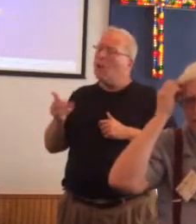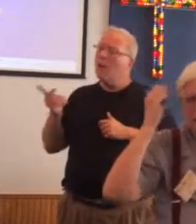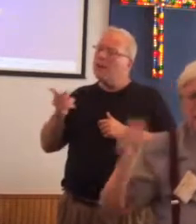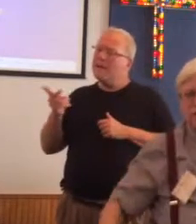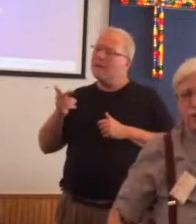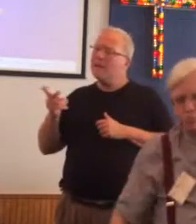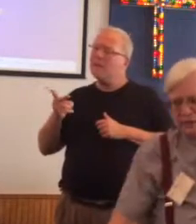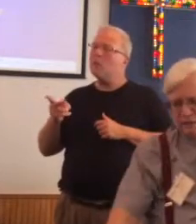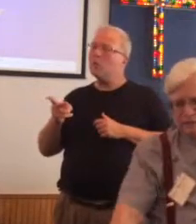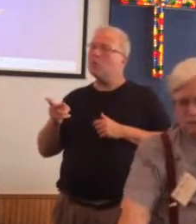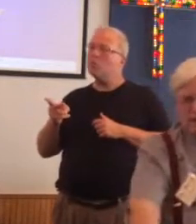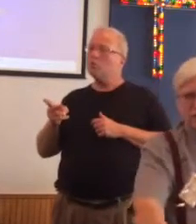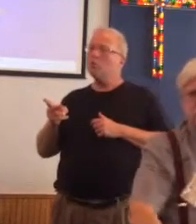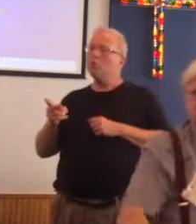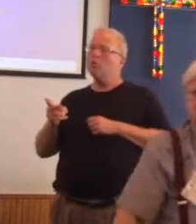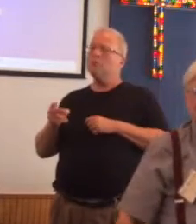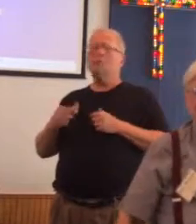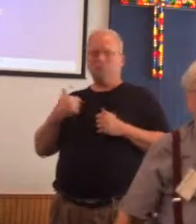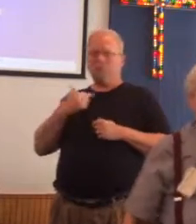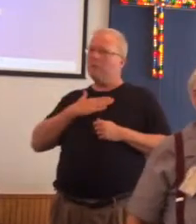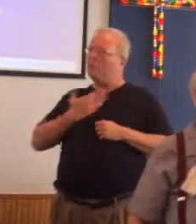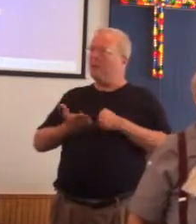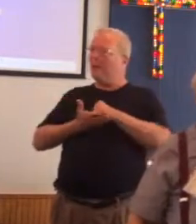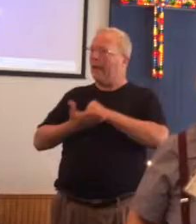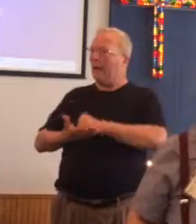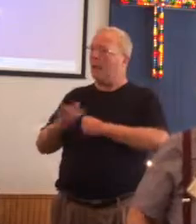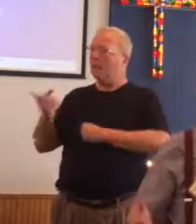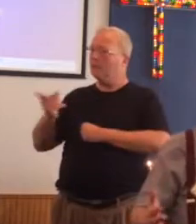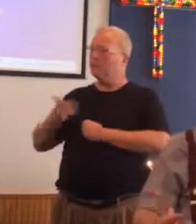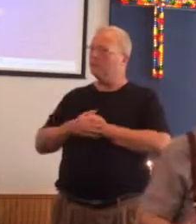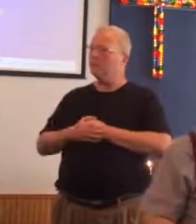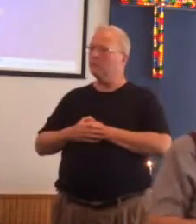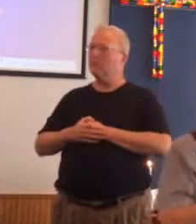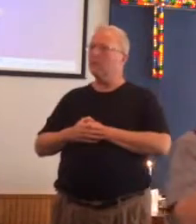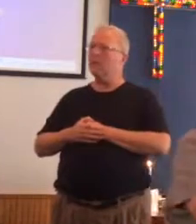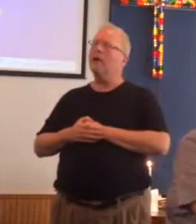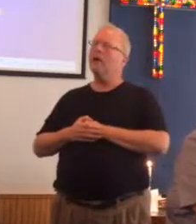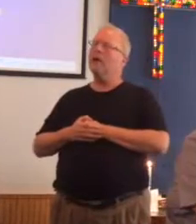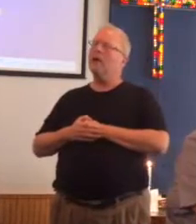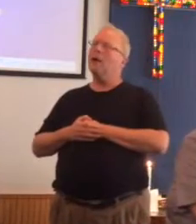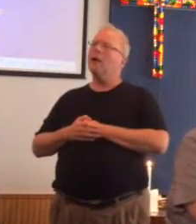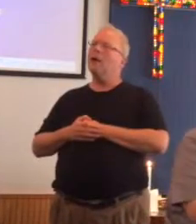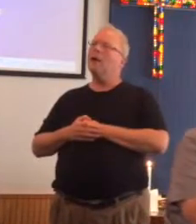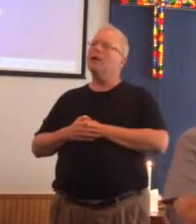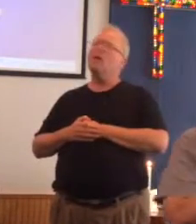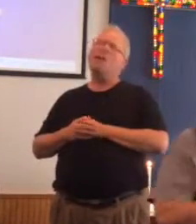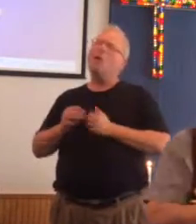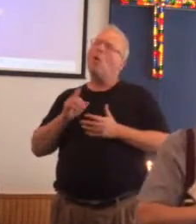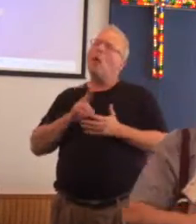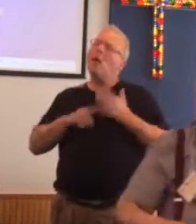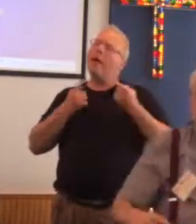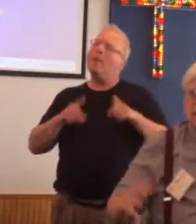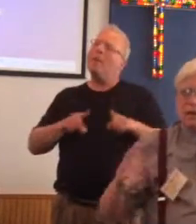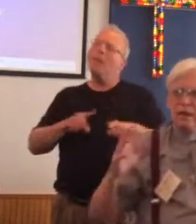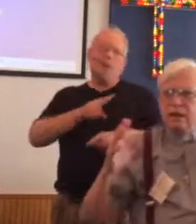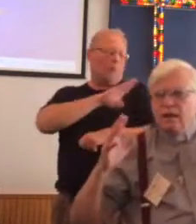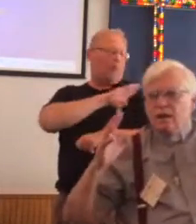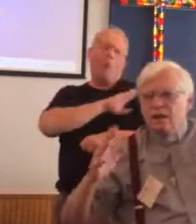right? Yeah, you can go pick the grains of wheat up. Who wants to do that? But traditionally,